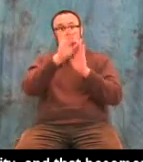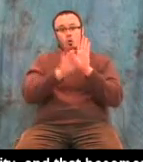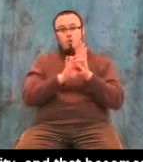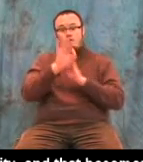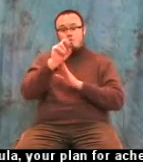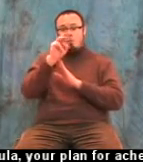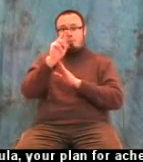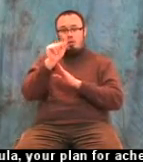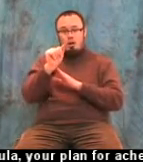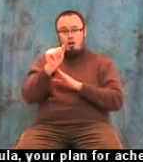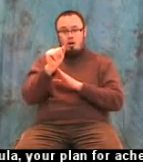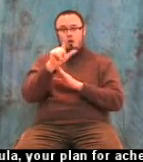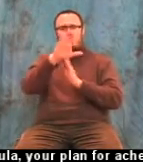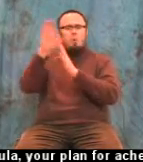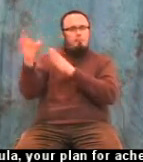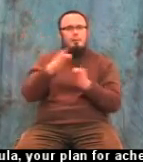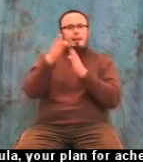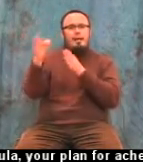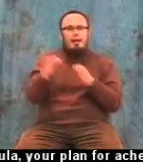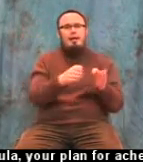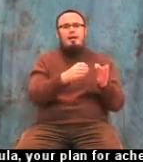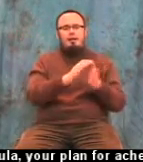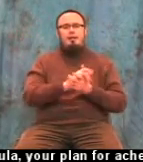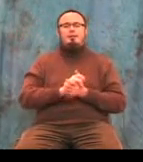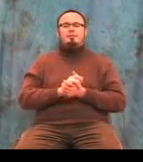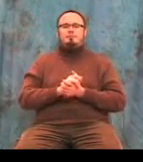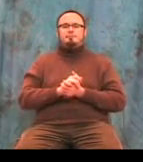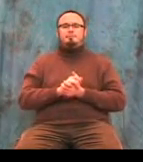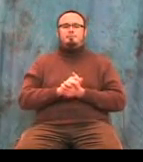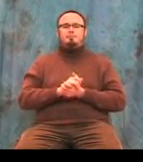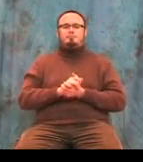formula, your plan for achieving security.